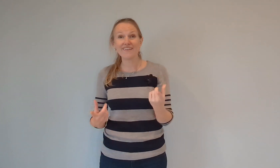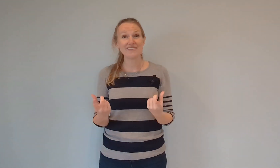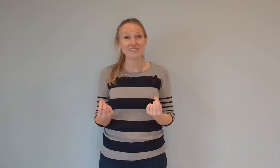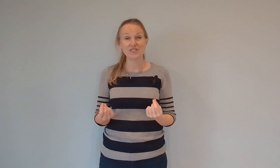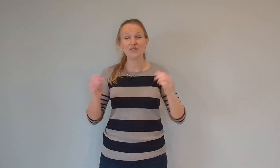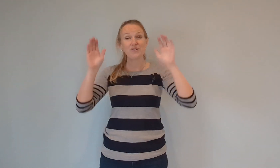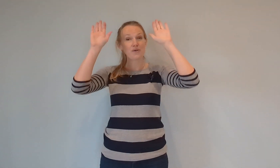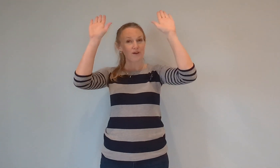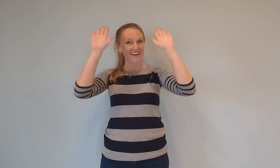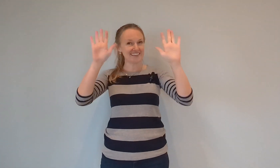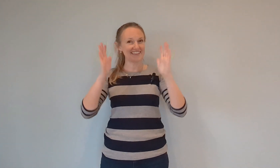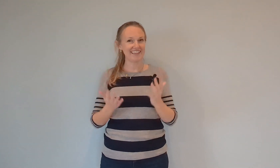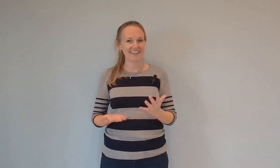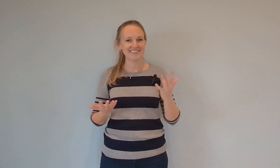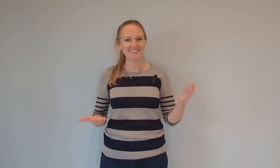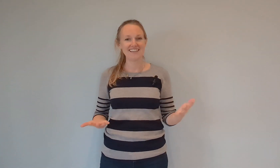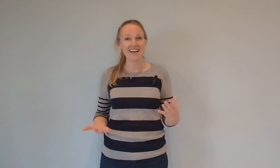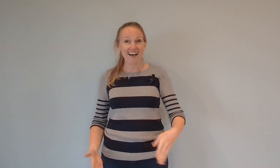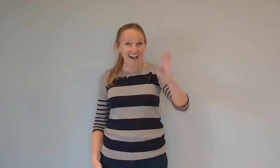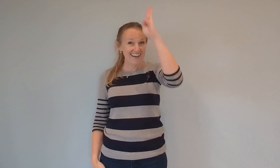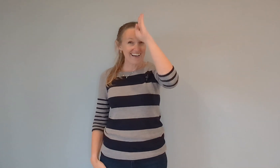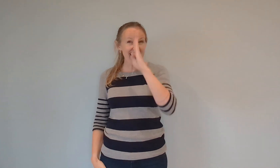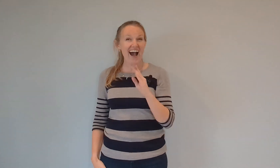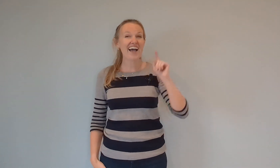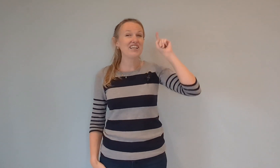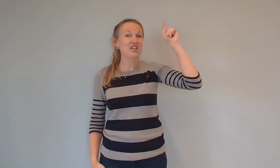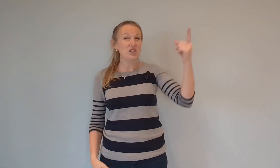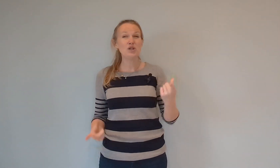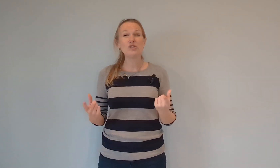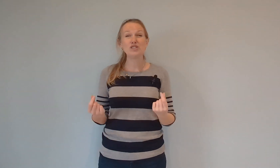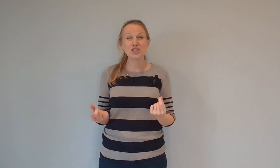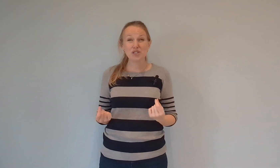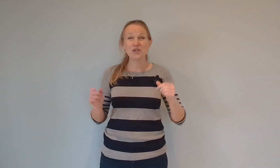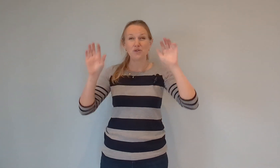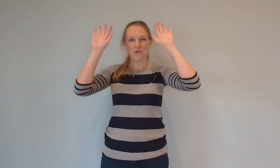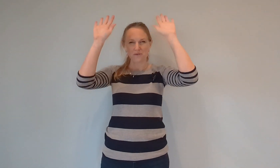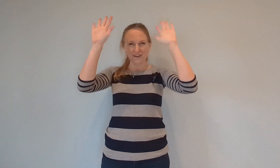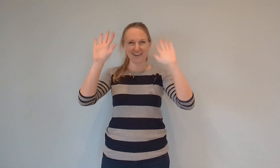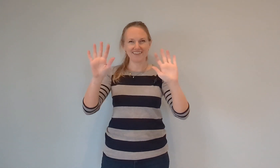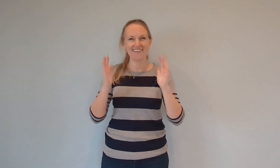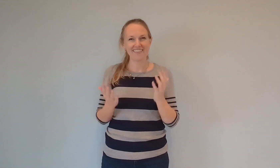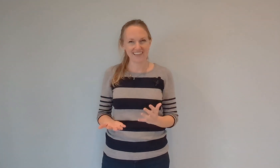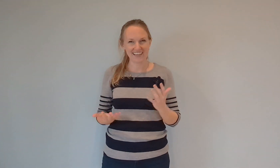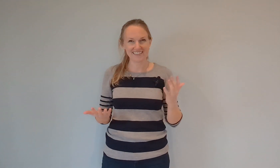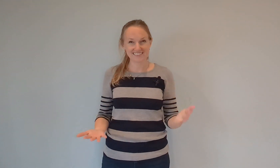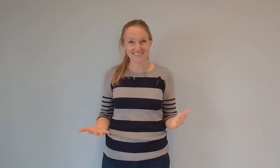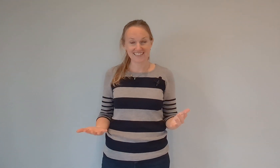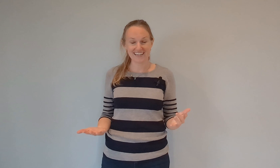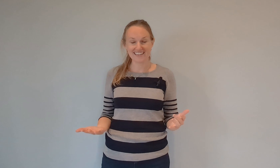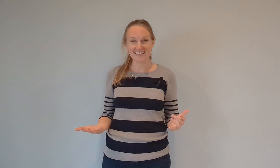will do great things. God, you do great things. And then